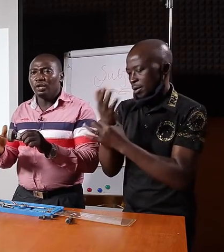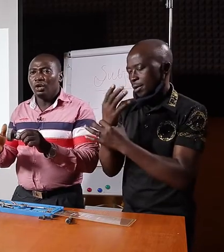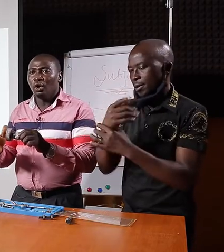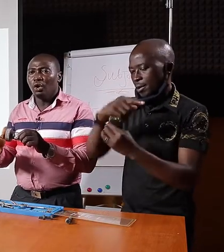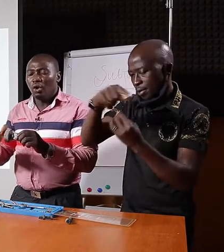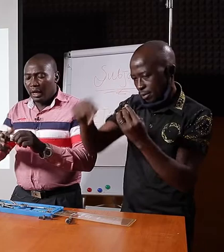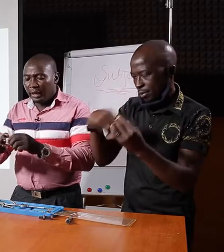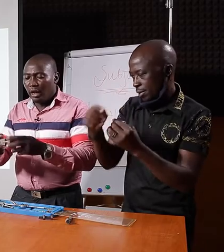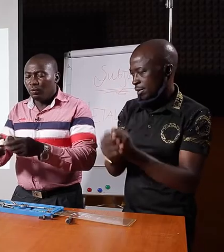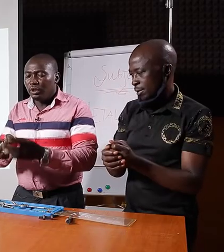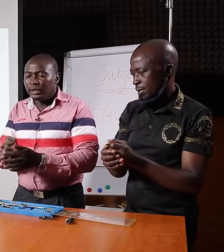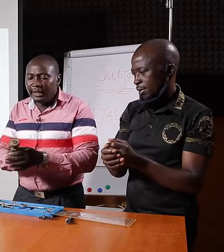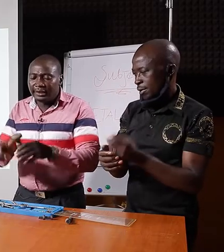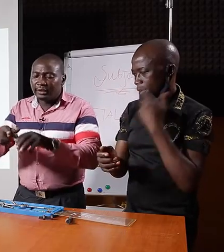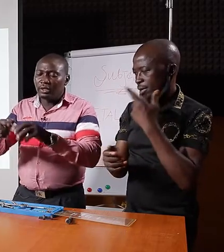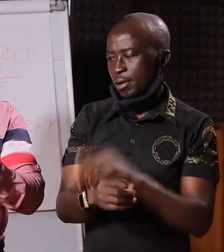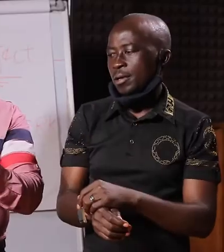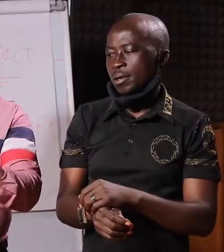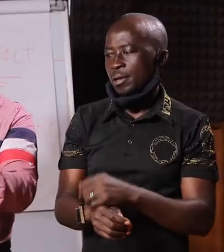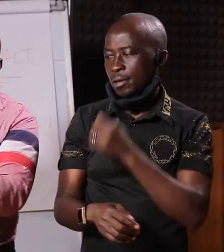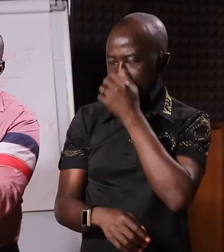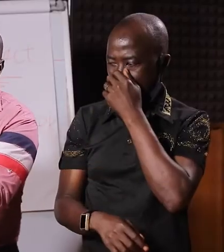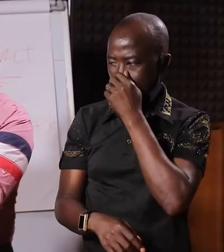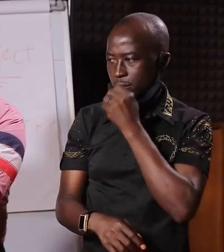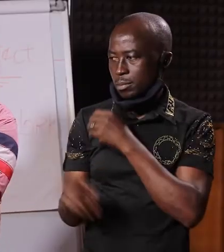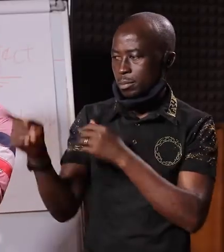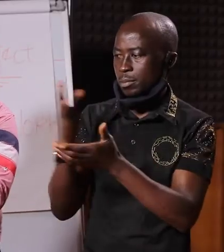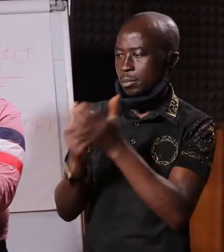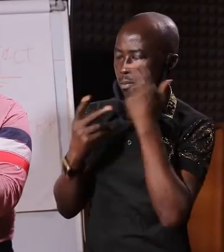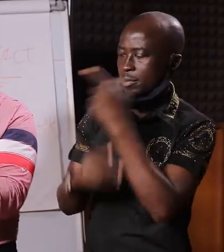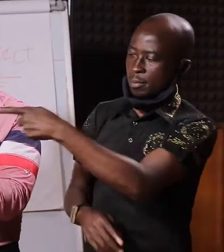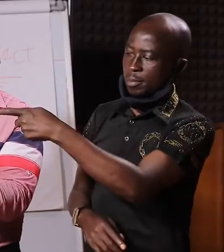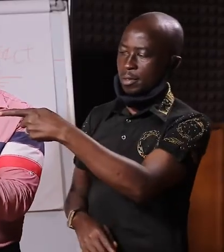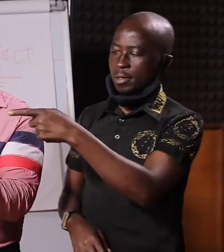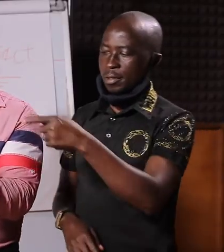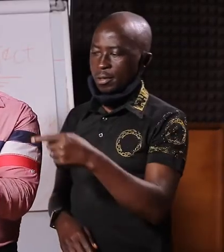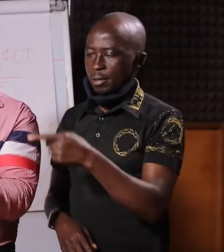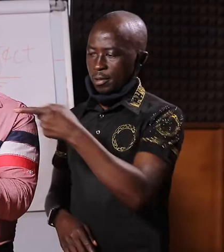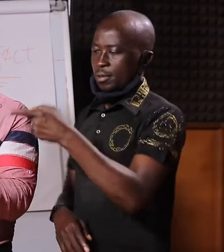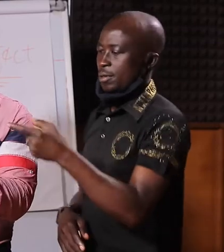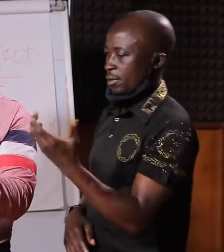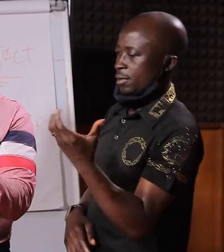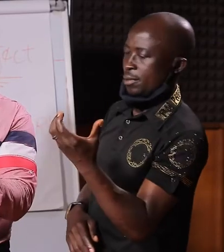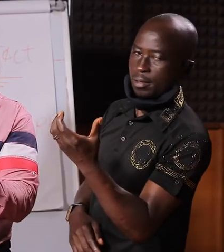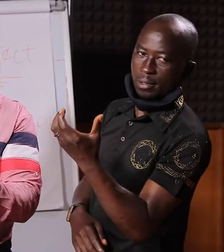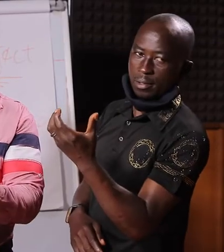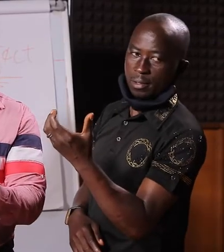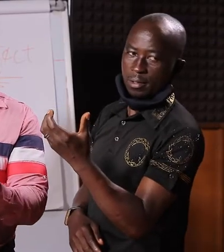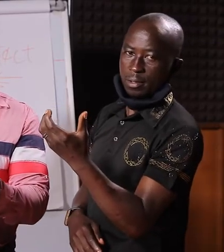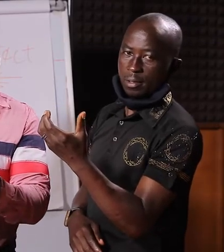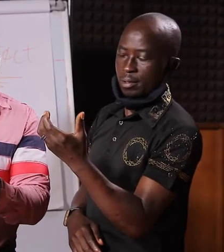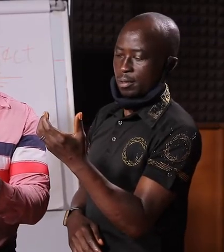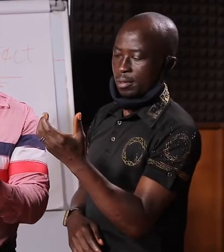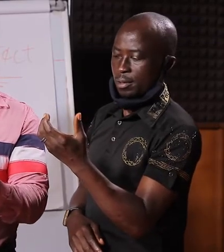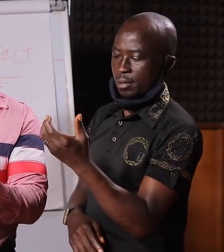threading. Now, this part I'm holding,